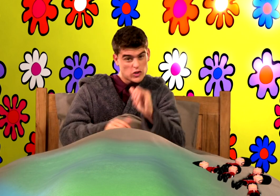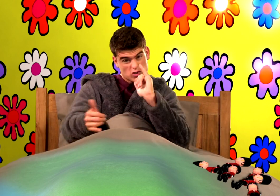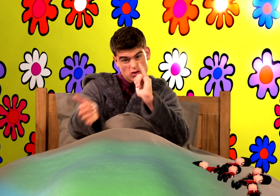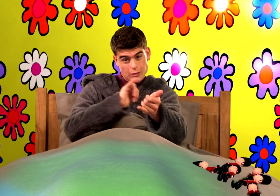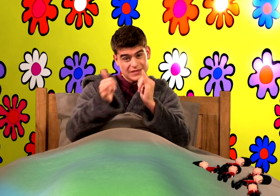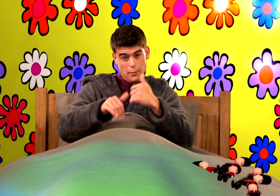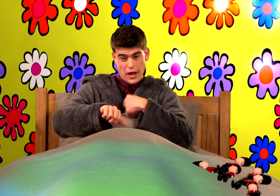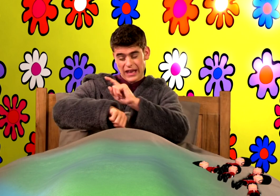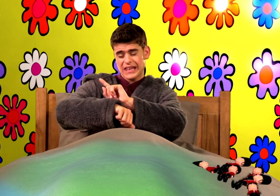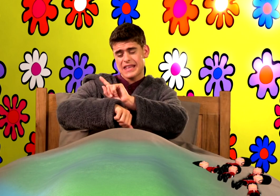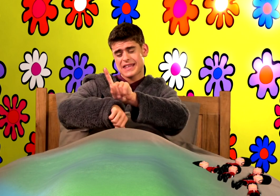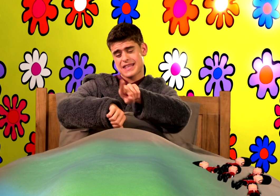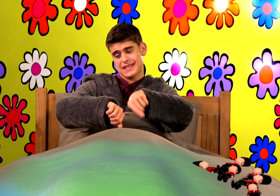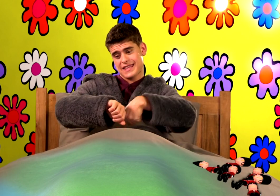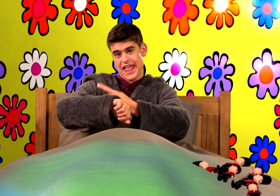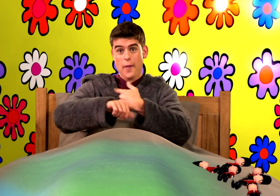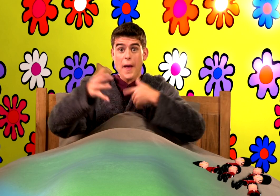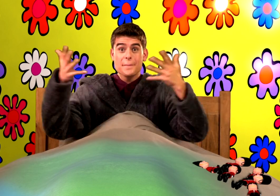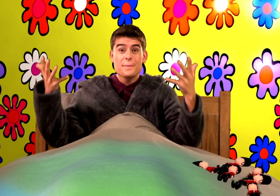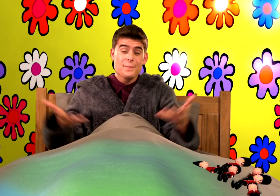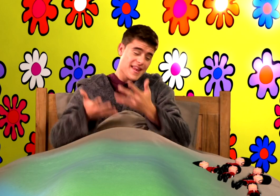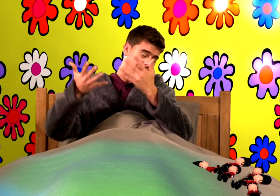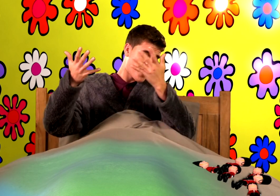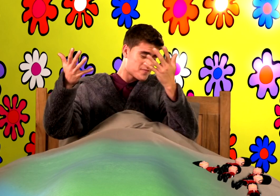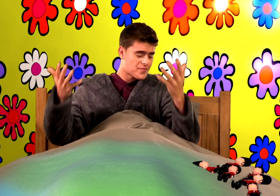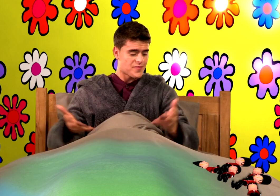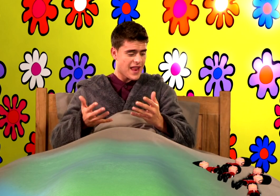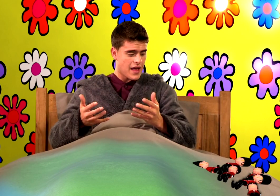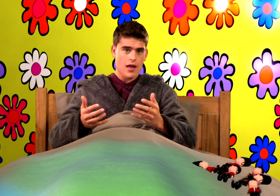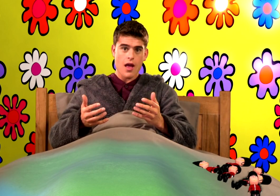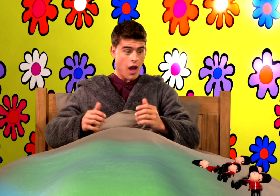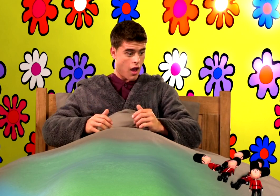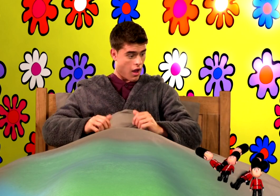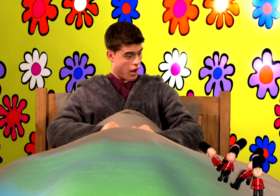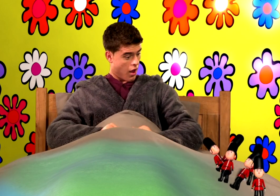And sometimes, for an hour or so, I'd watch my leaden soldiers go